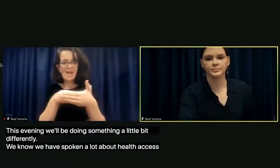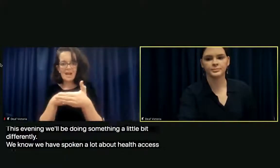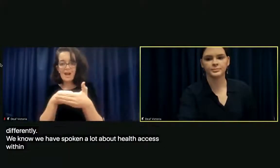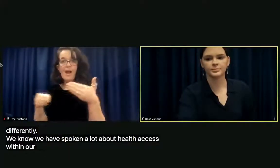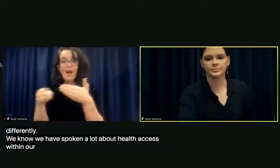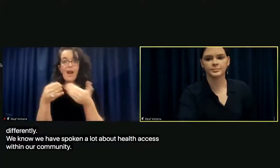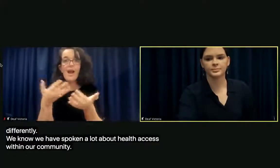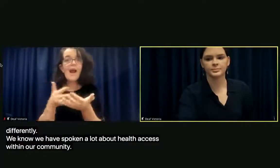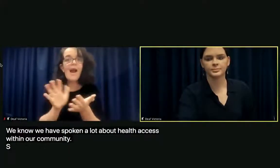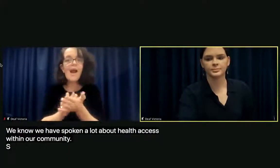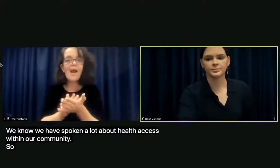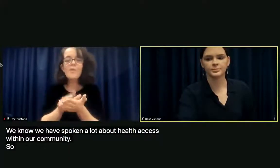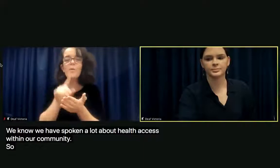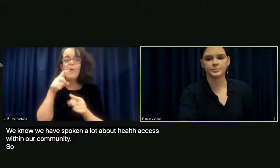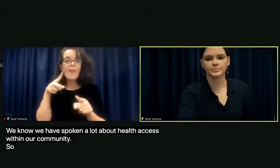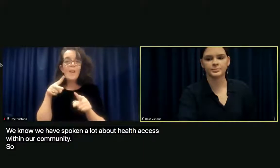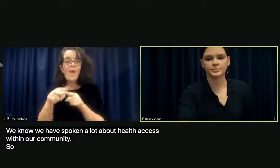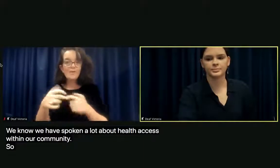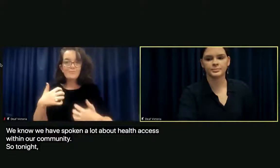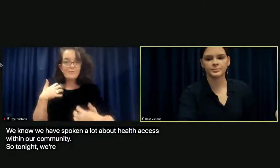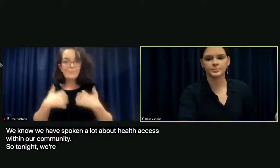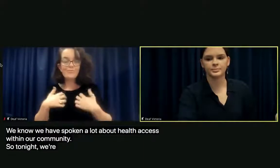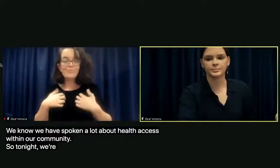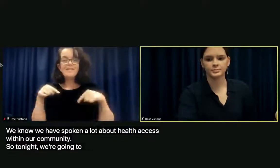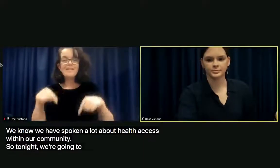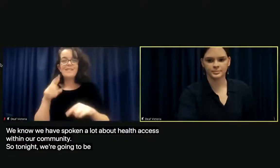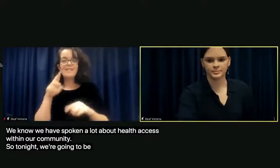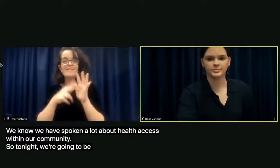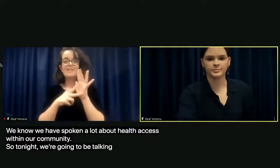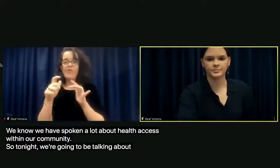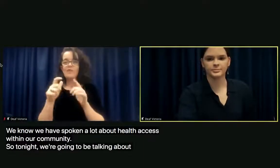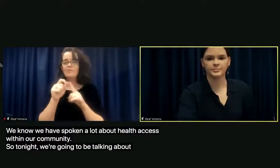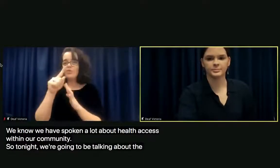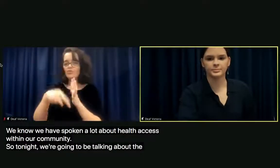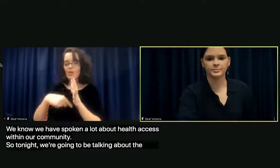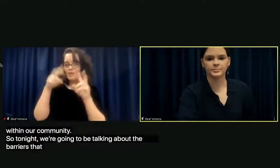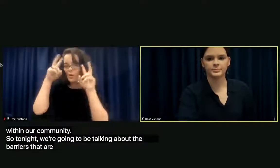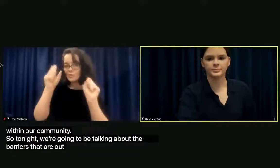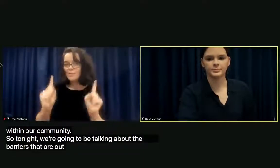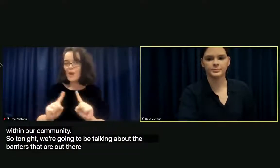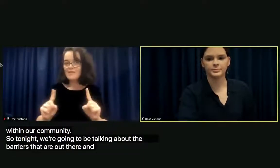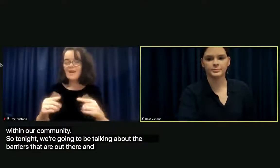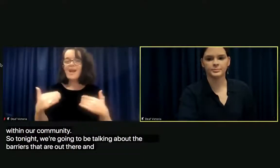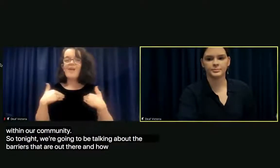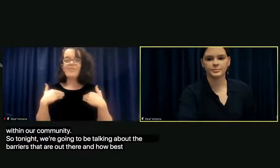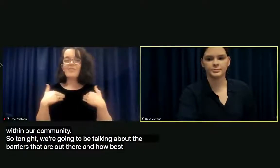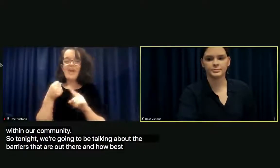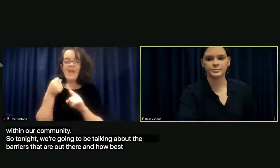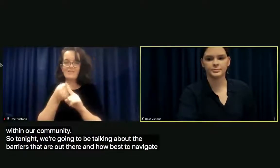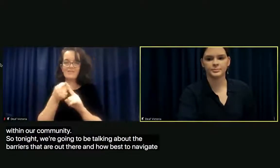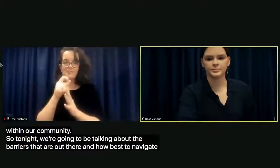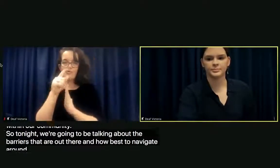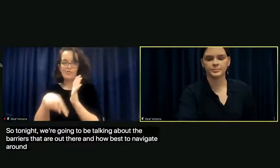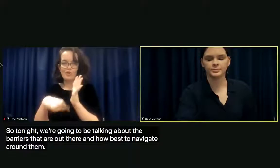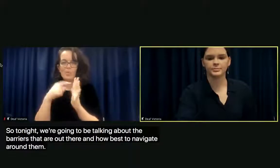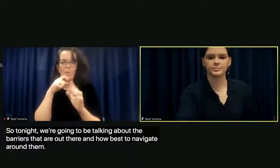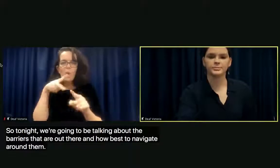about the barriers that are out there and how best to navigate around them. Deaf Victoria is very proud to launch our project, the